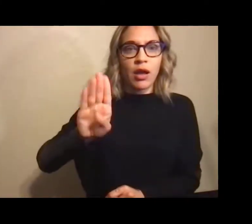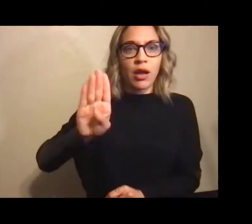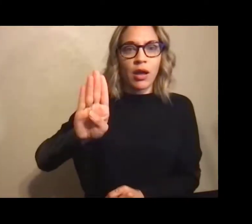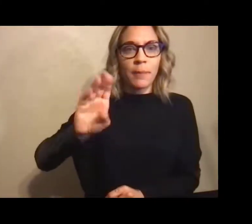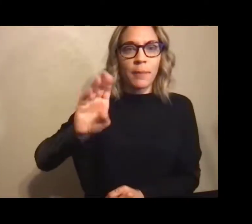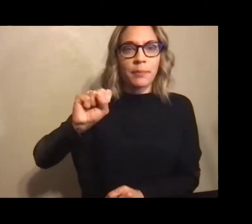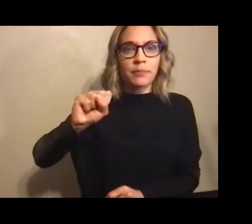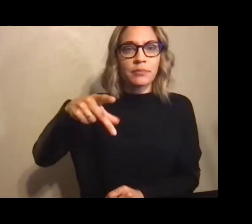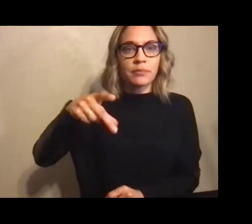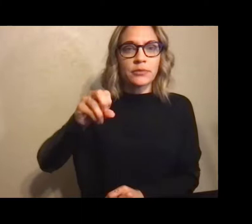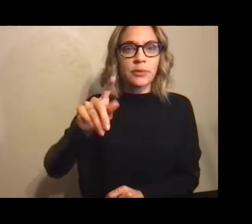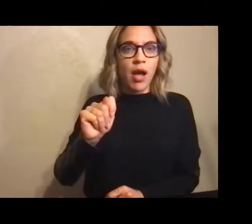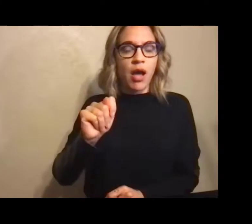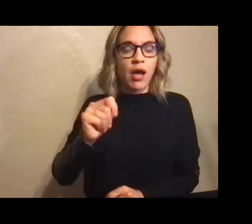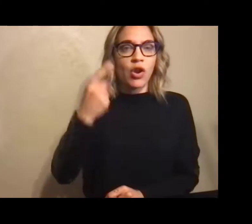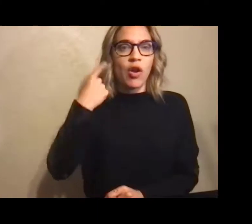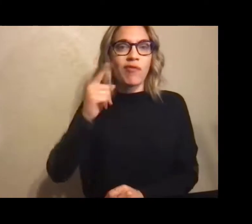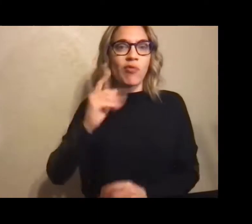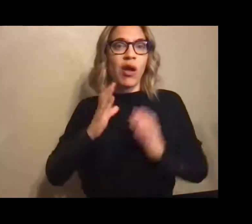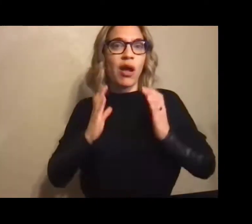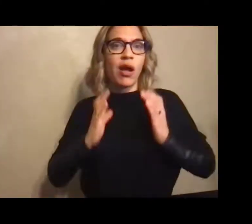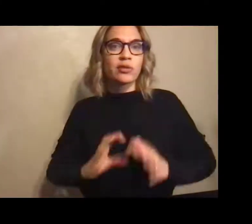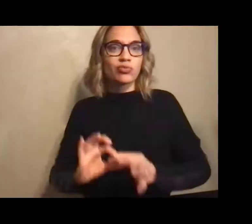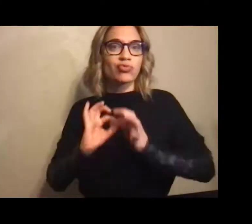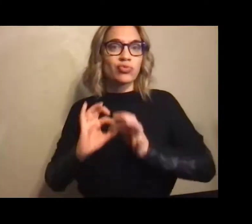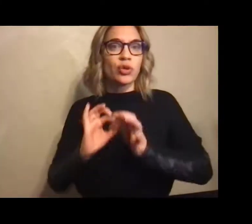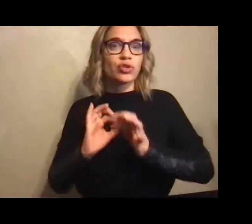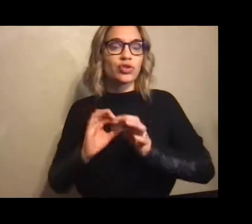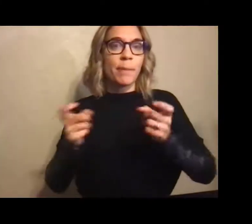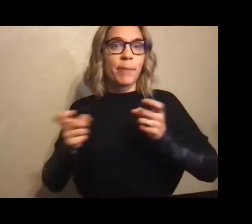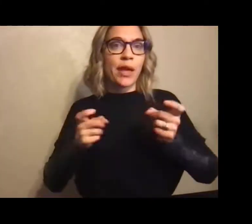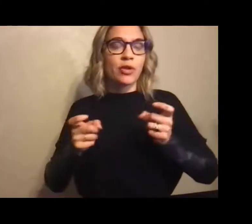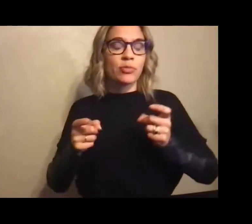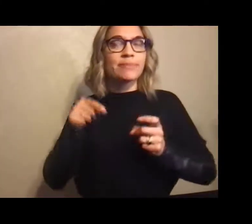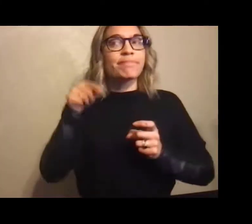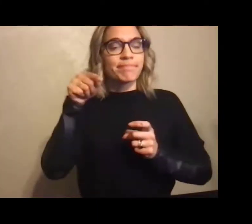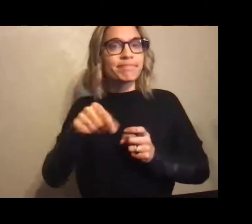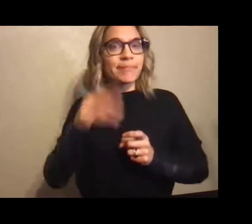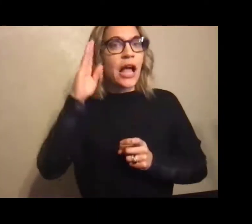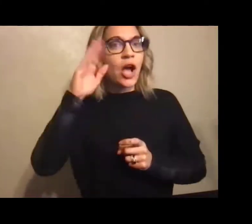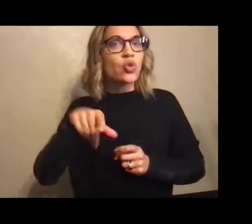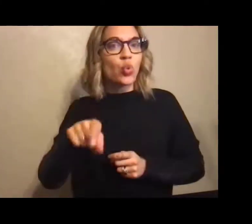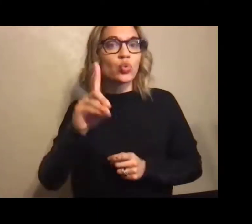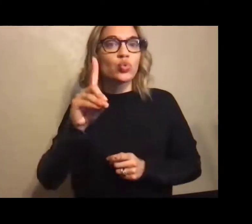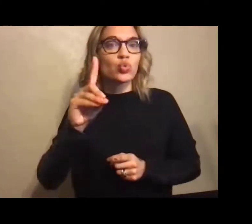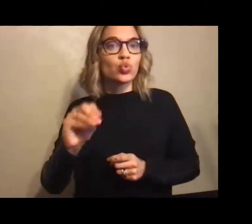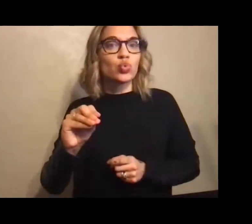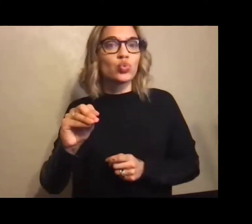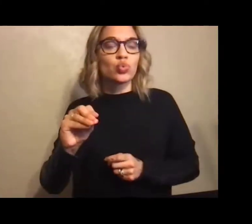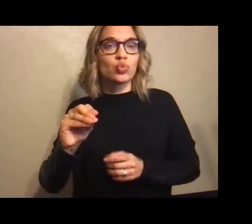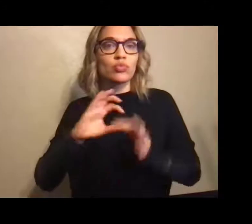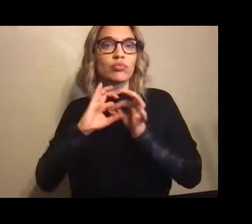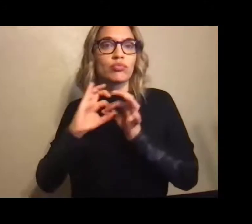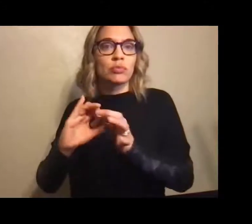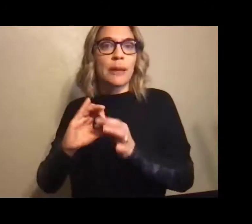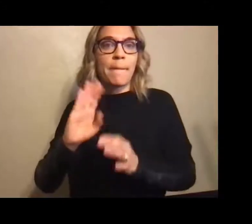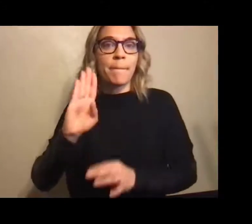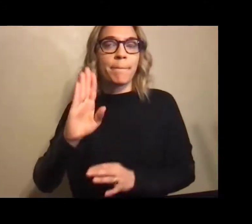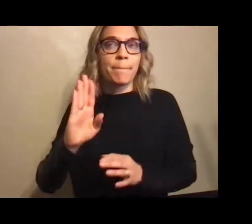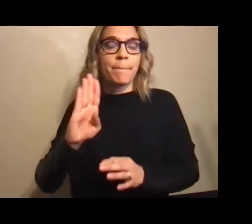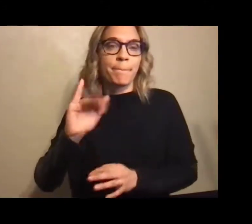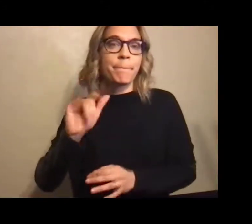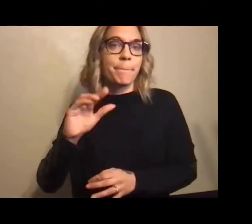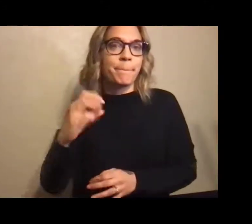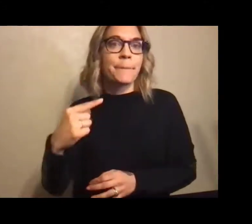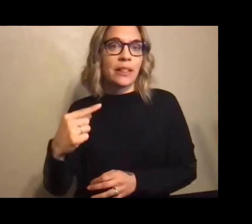You can also try HubSpot for consumer relations management, and I do know that